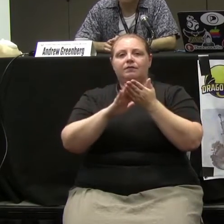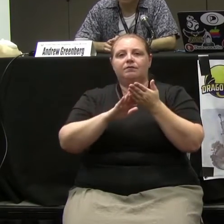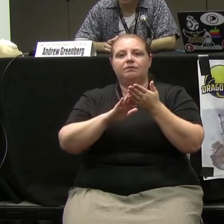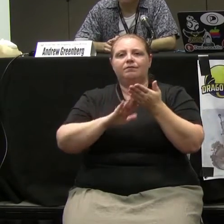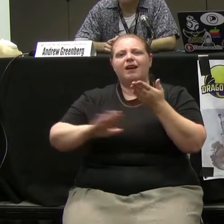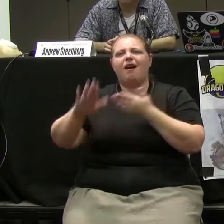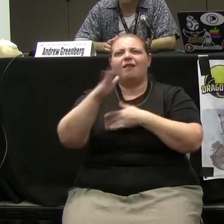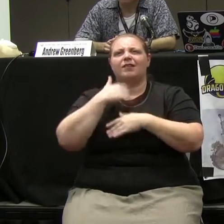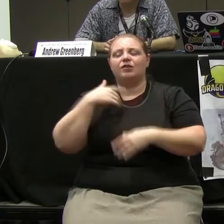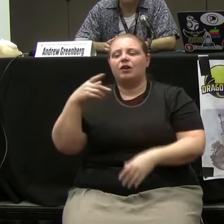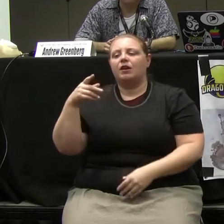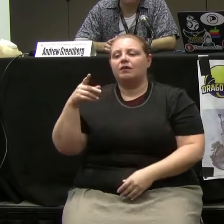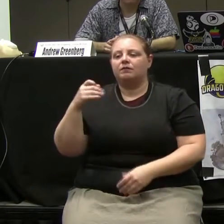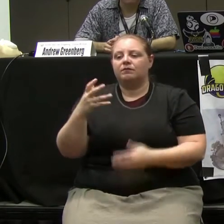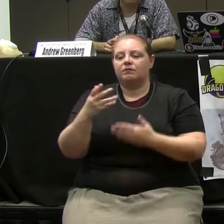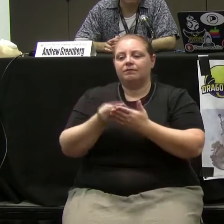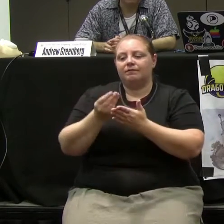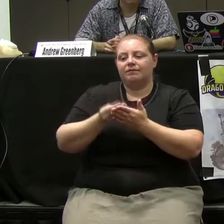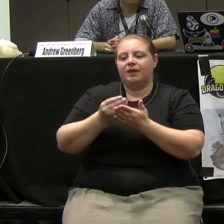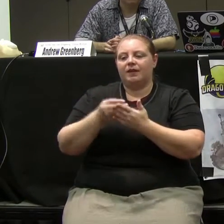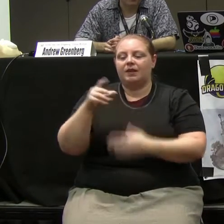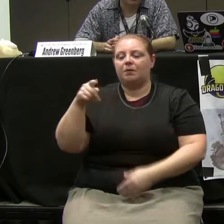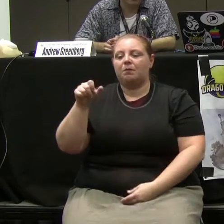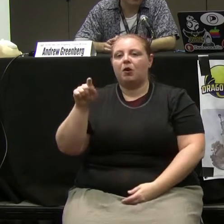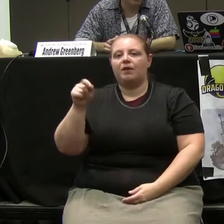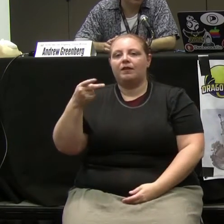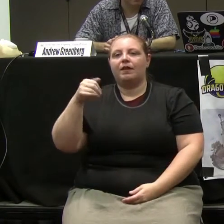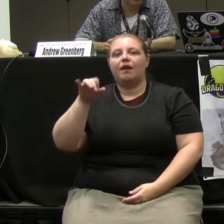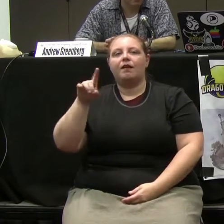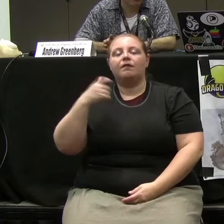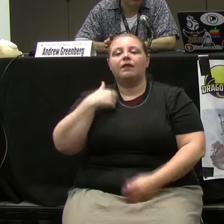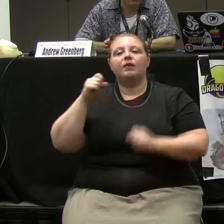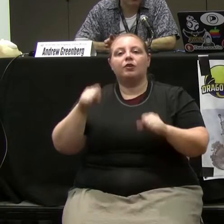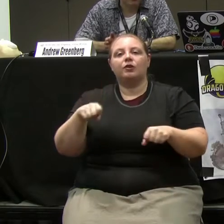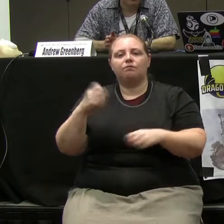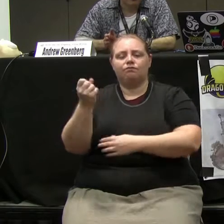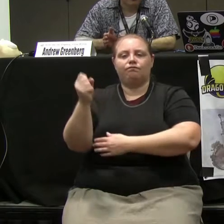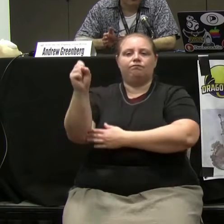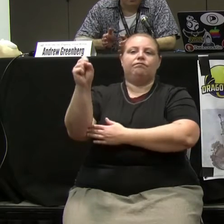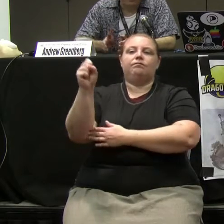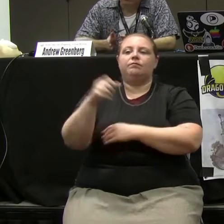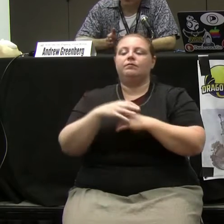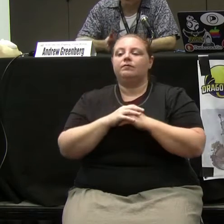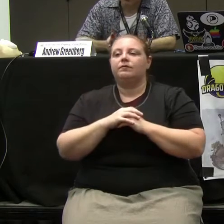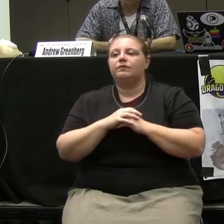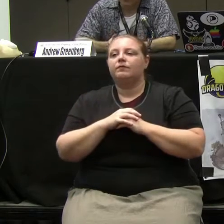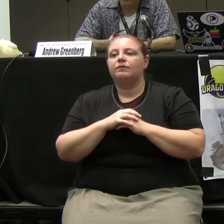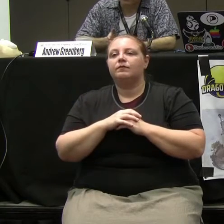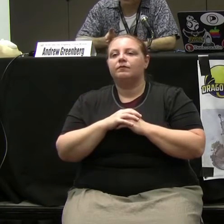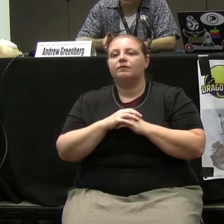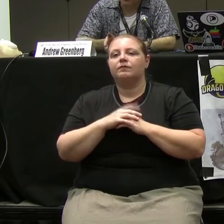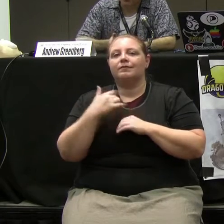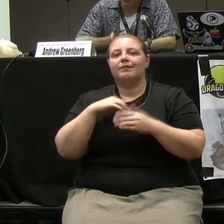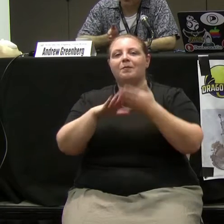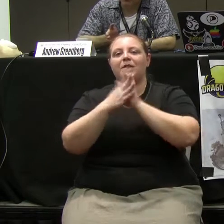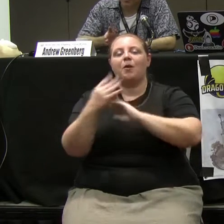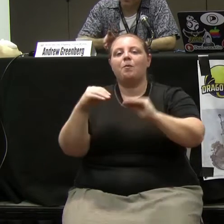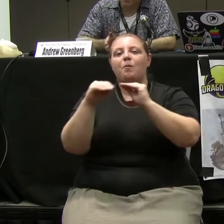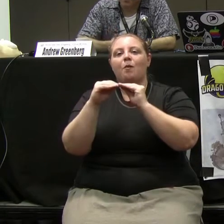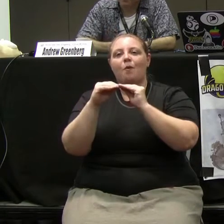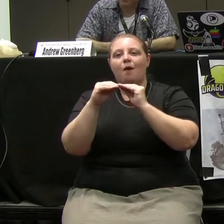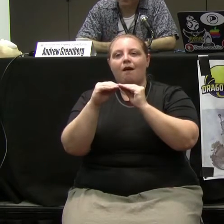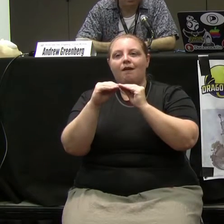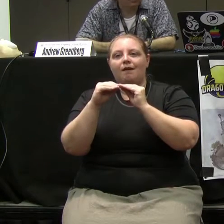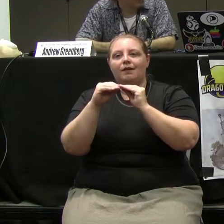and Contra funding, which were the things I could rally against, and I've found I get more and more effective the more local